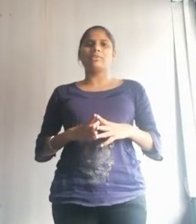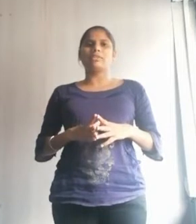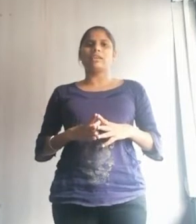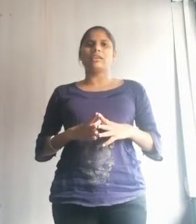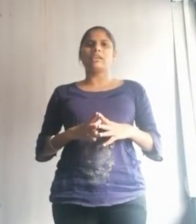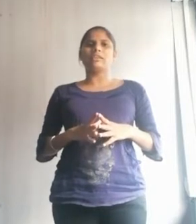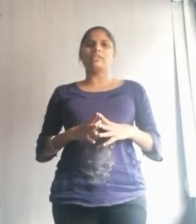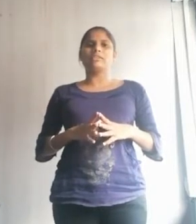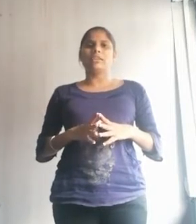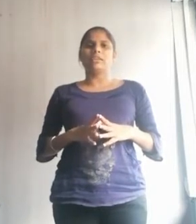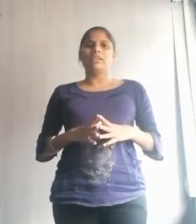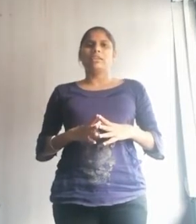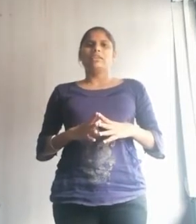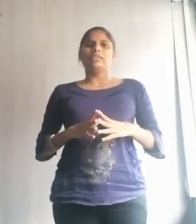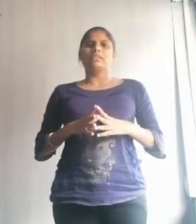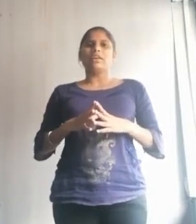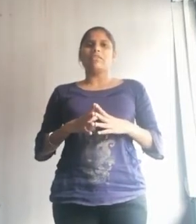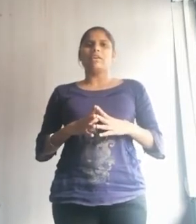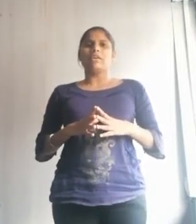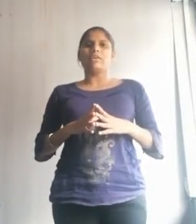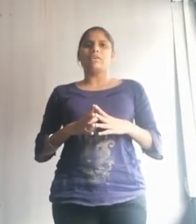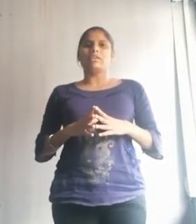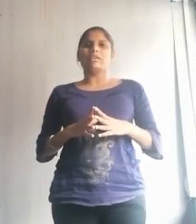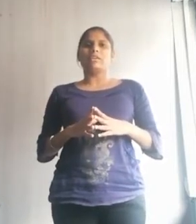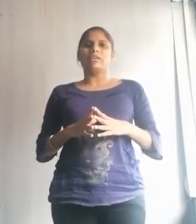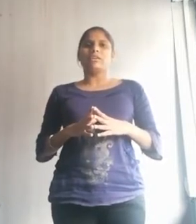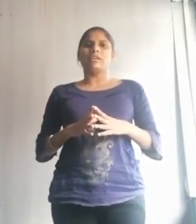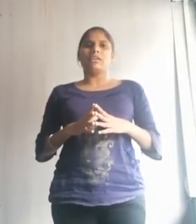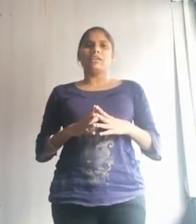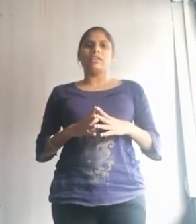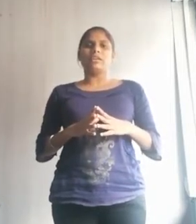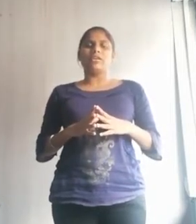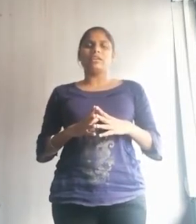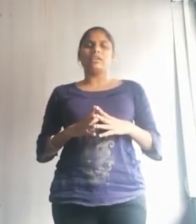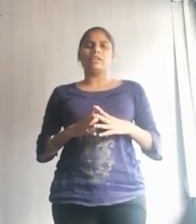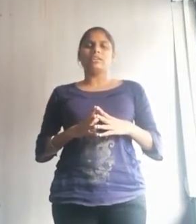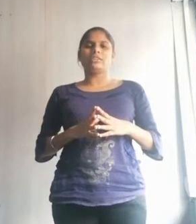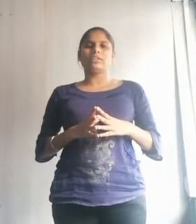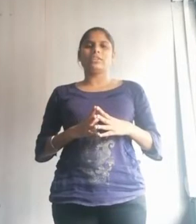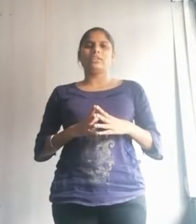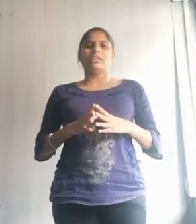feature, it is a Java dot until dot collection.